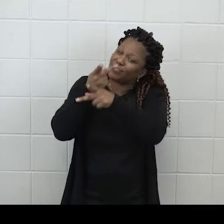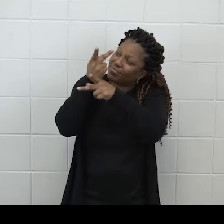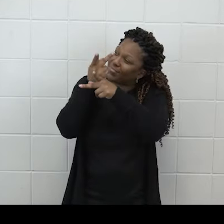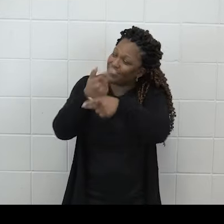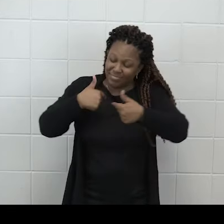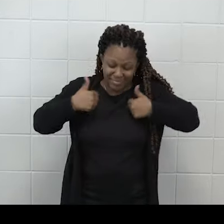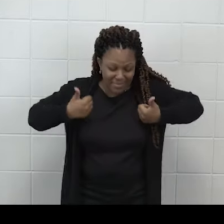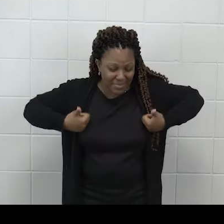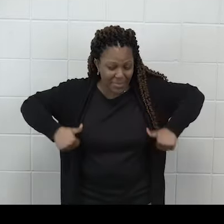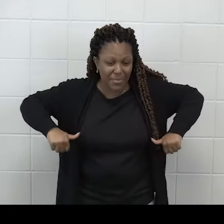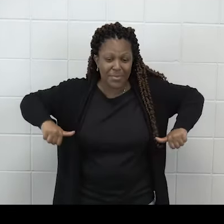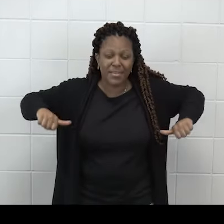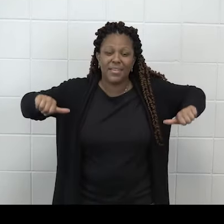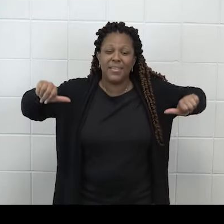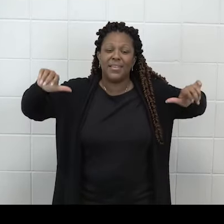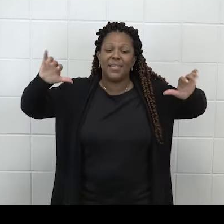myself